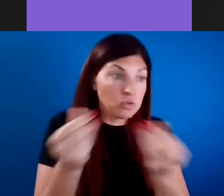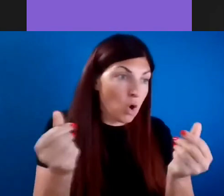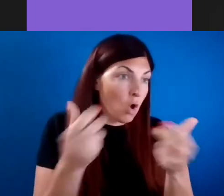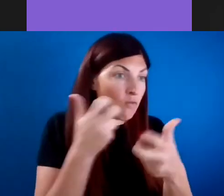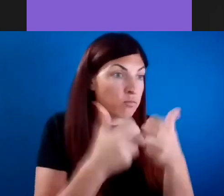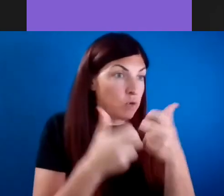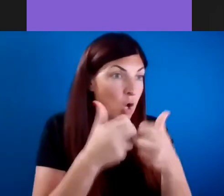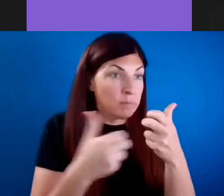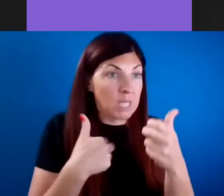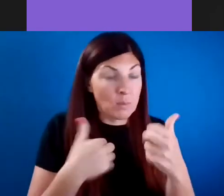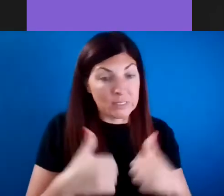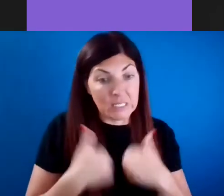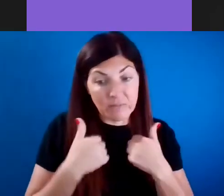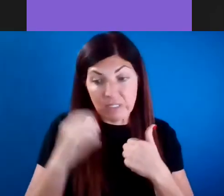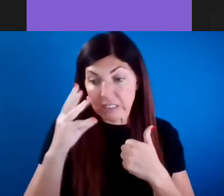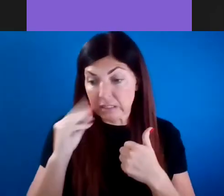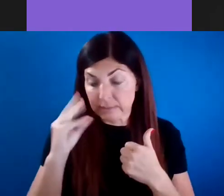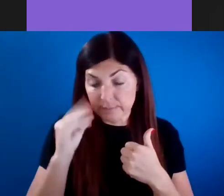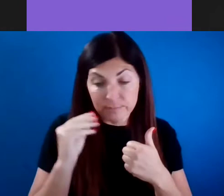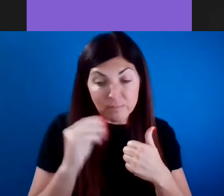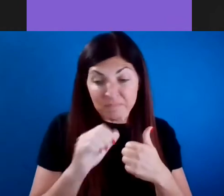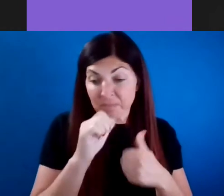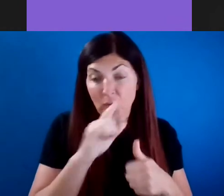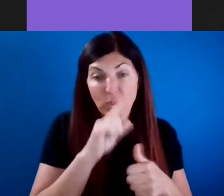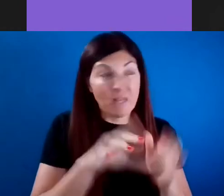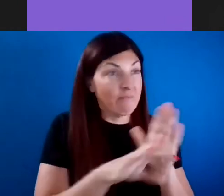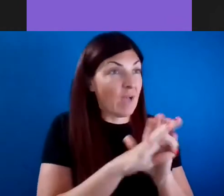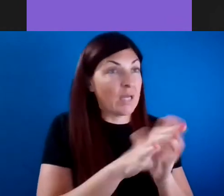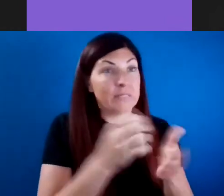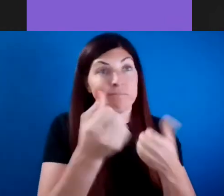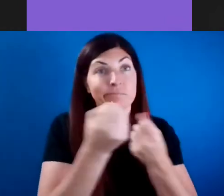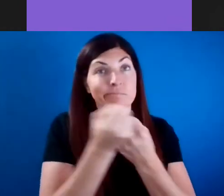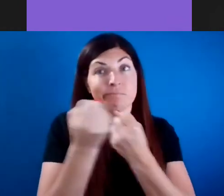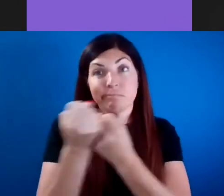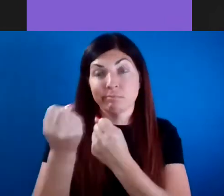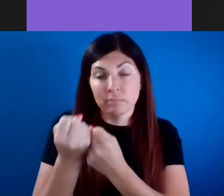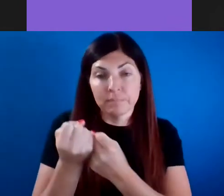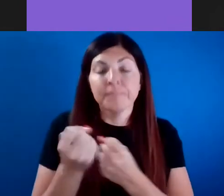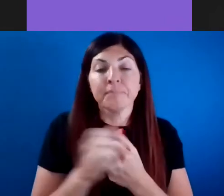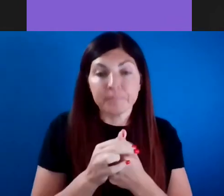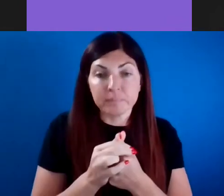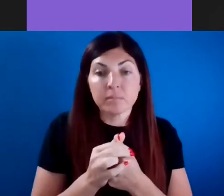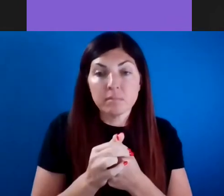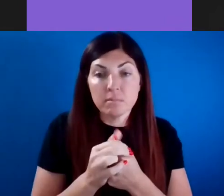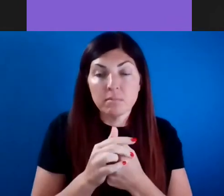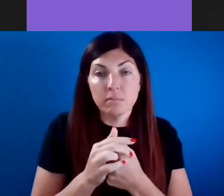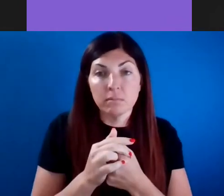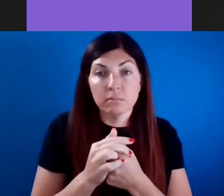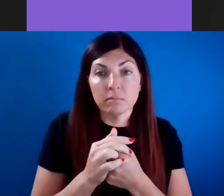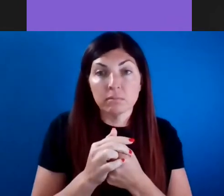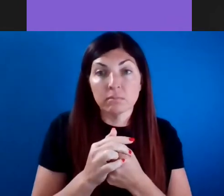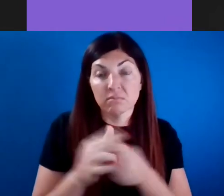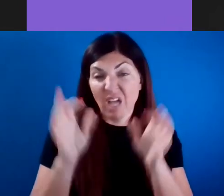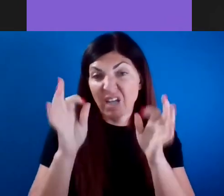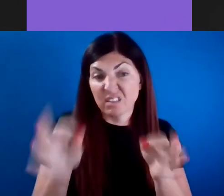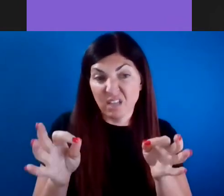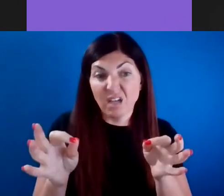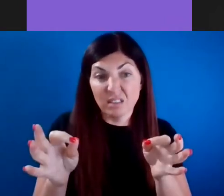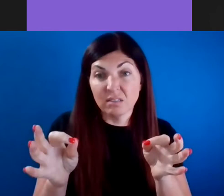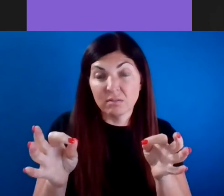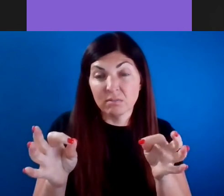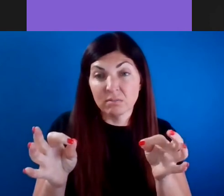living through and not really getting support from a lot of places, I kind of decided that I had